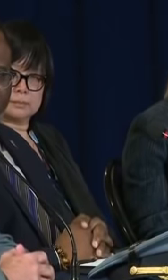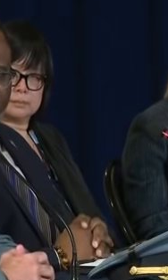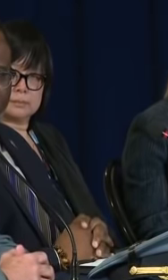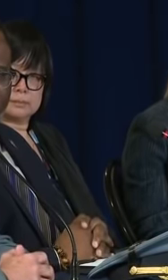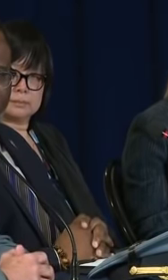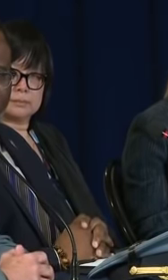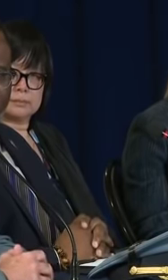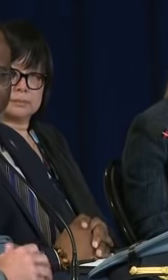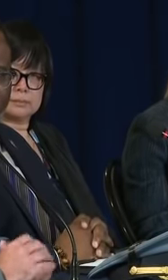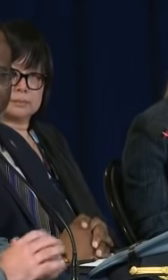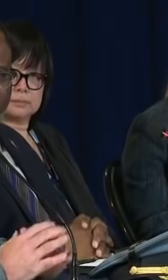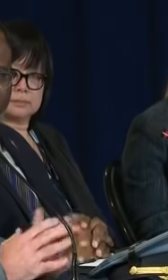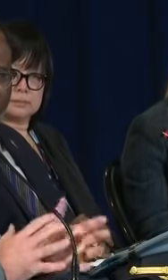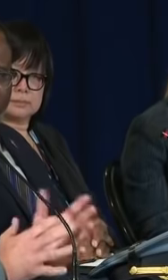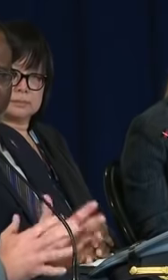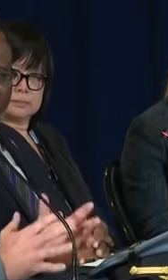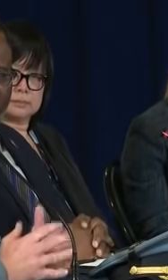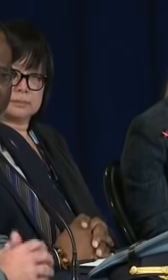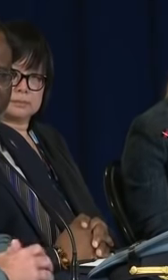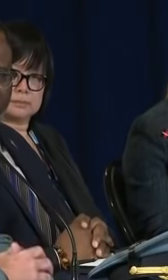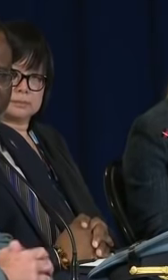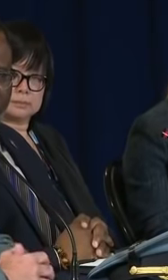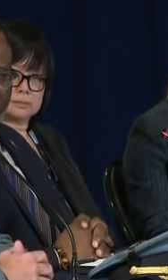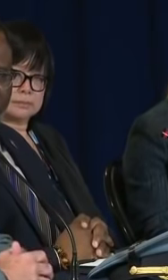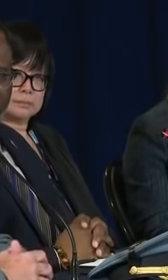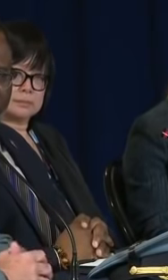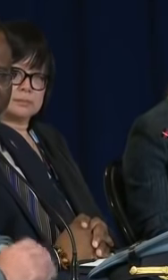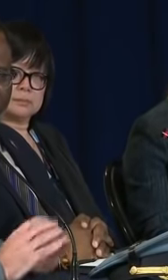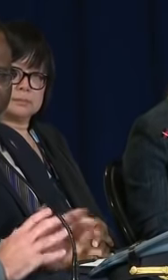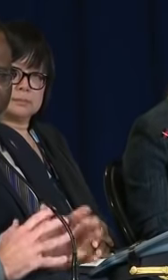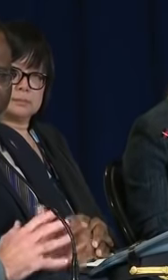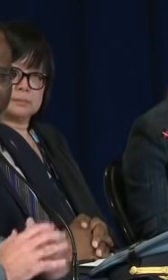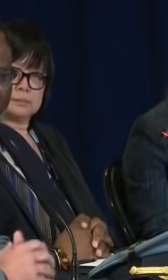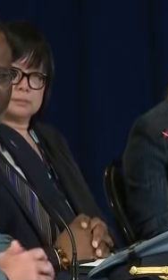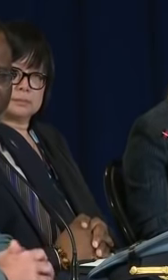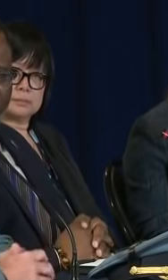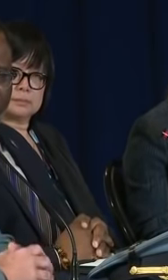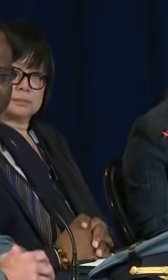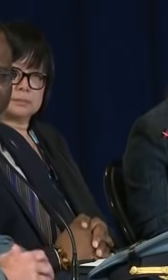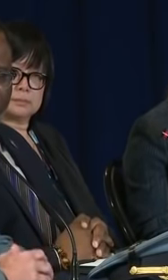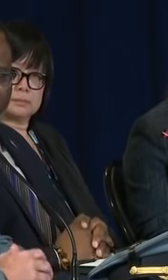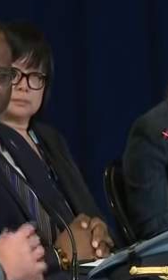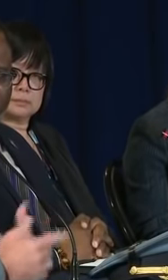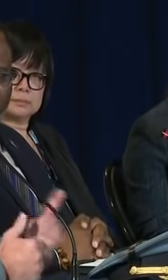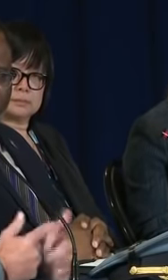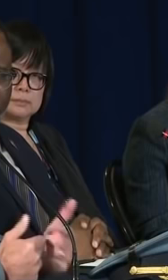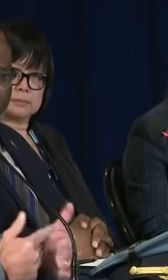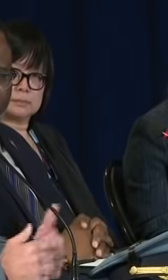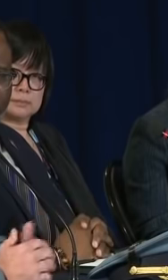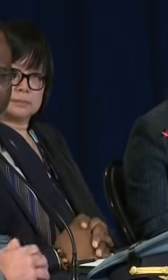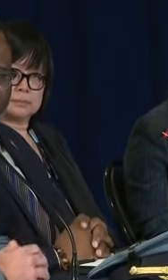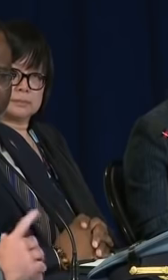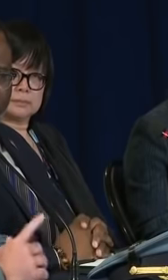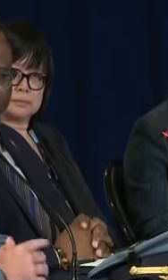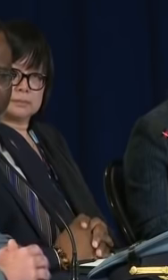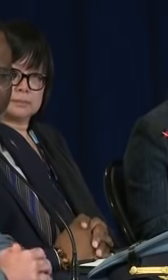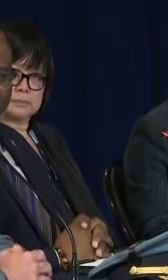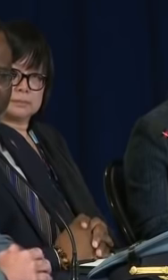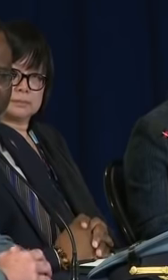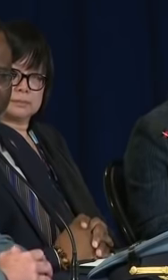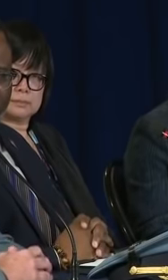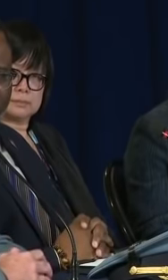At this juncture, the anticipated time of them being up and functional is still an unknown that we're working through, but